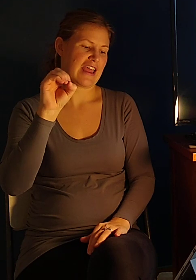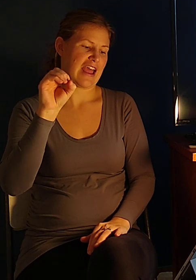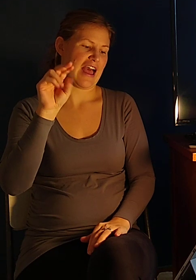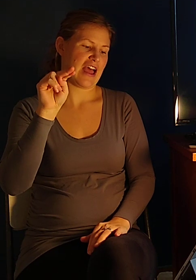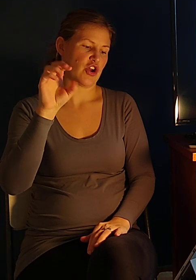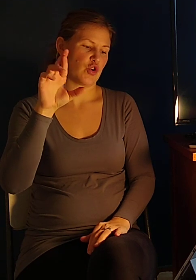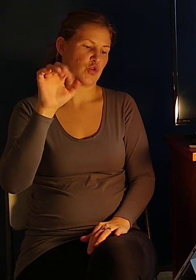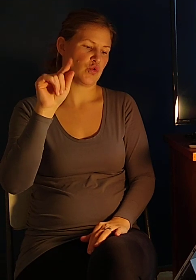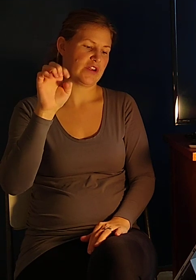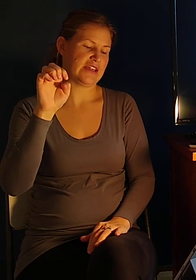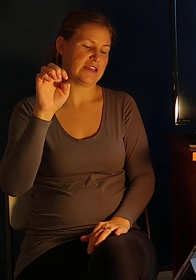architecture.